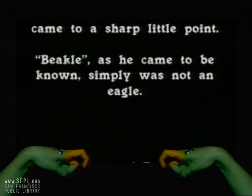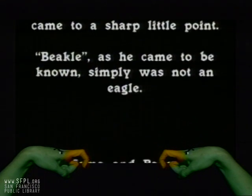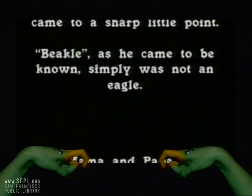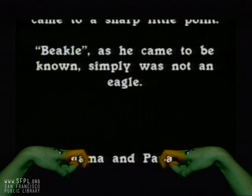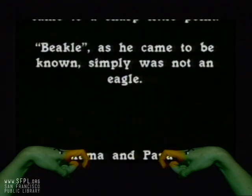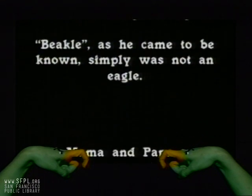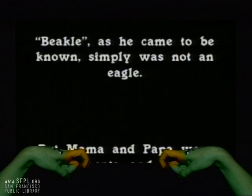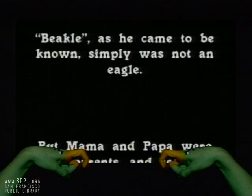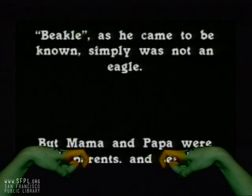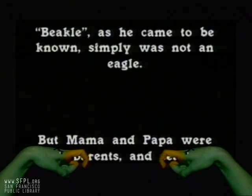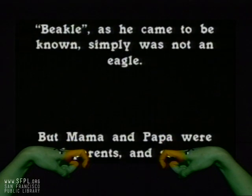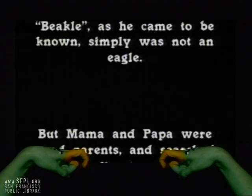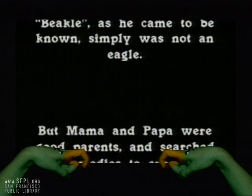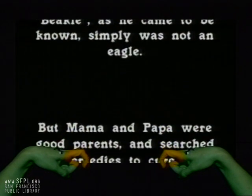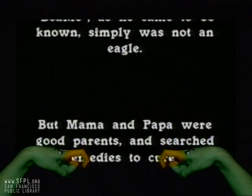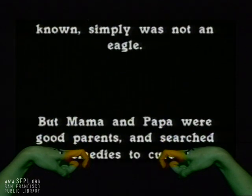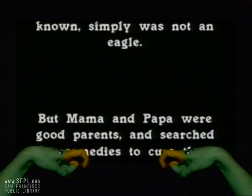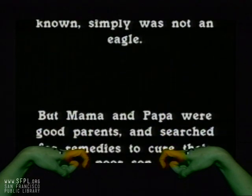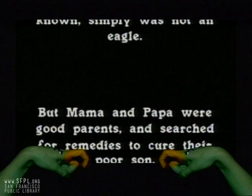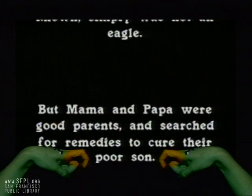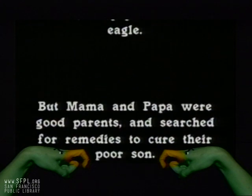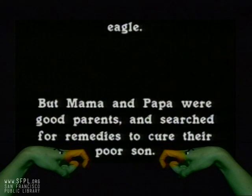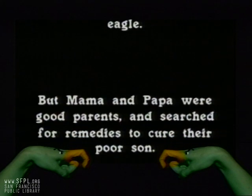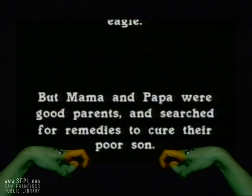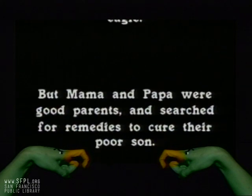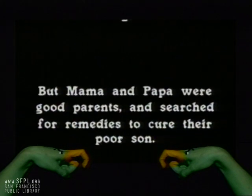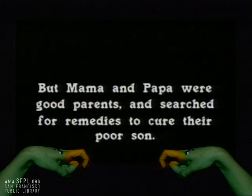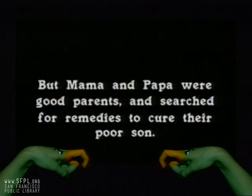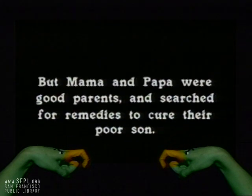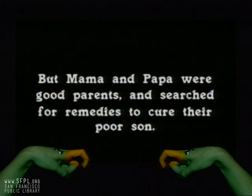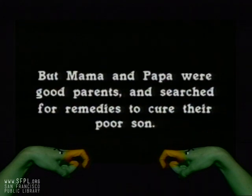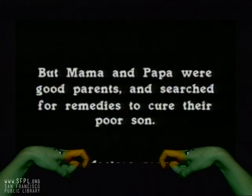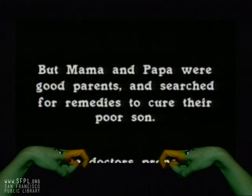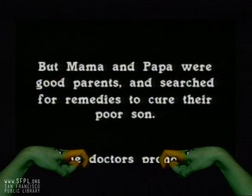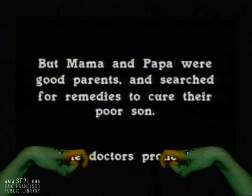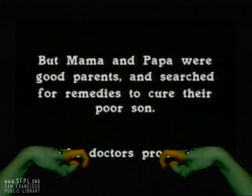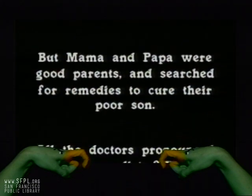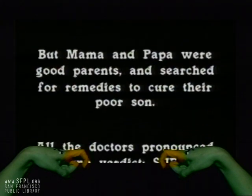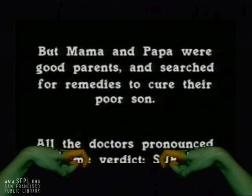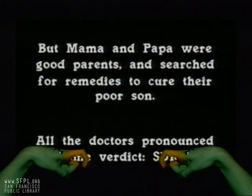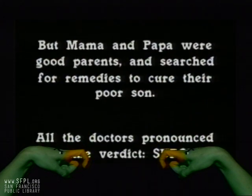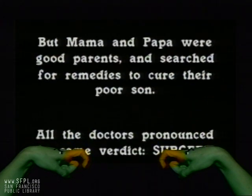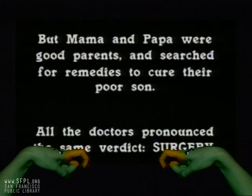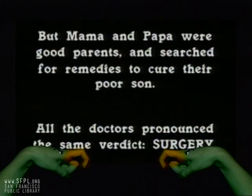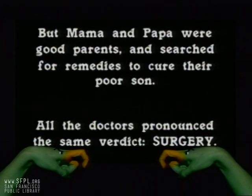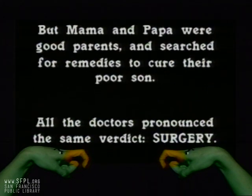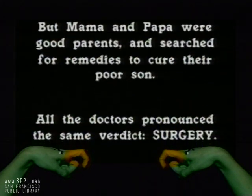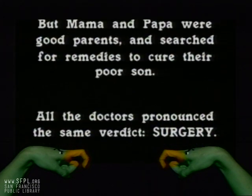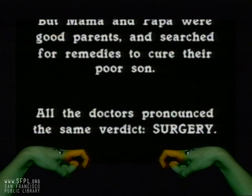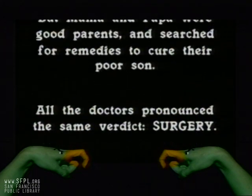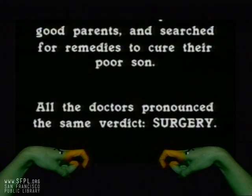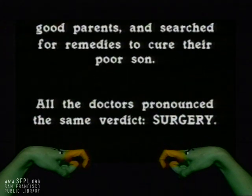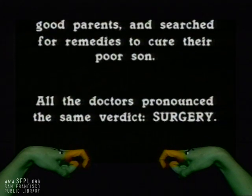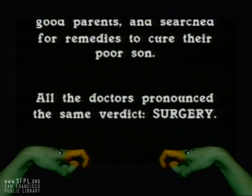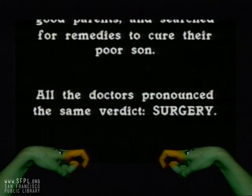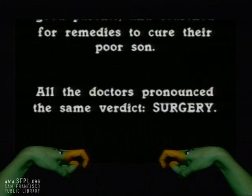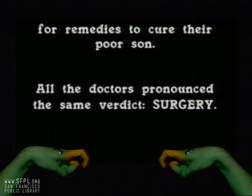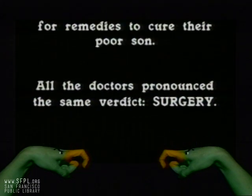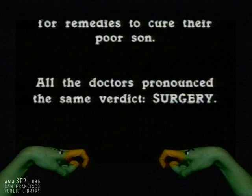as he came to be known, simply was not an eagle. But Mama and Papa were good parents and searched for remedies to cure their poor son. All